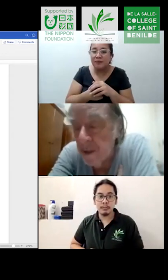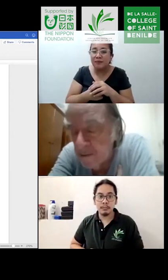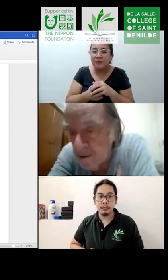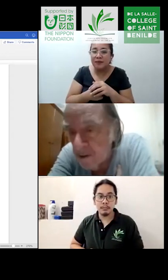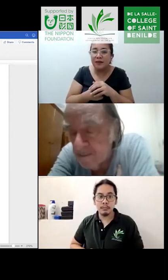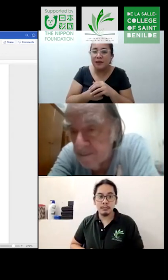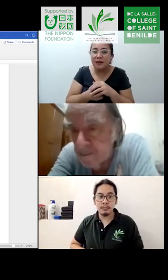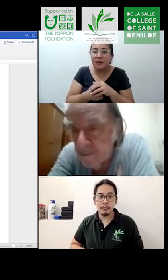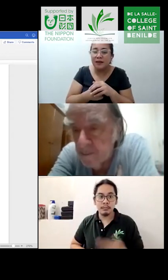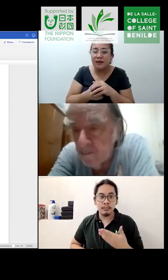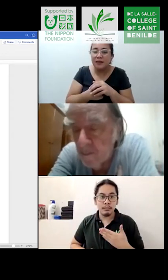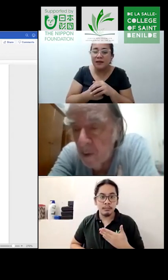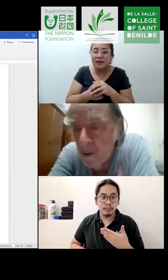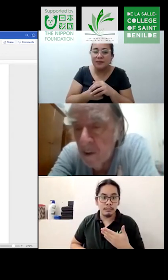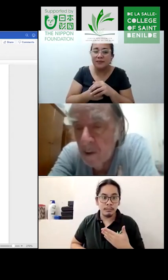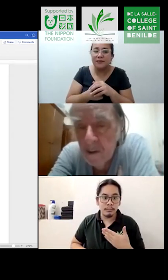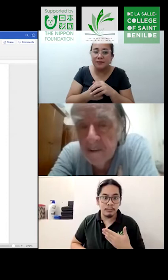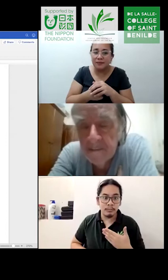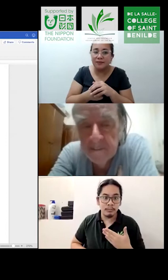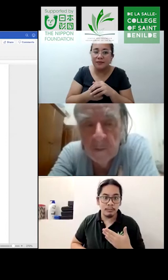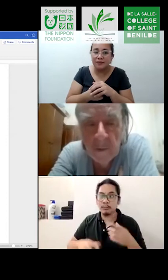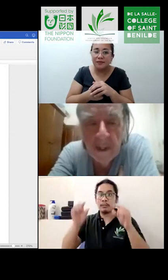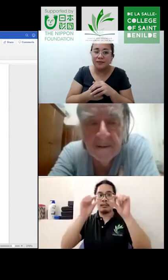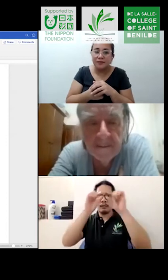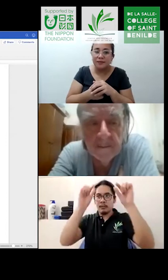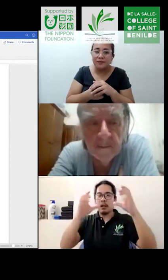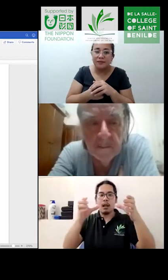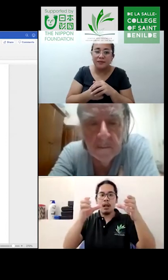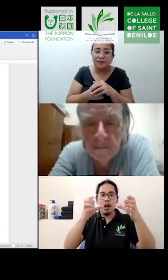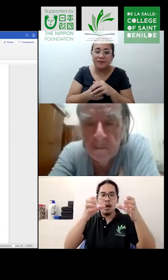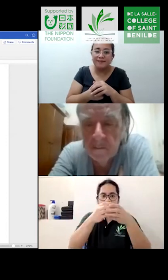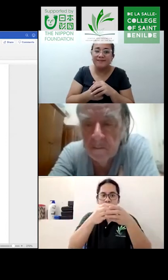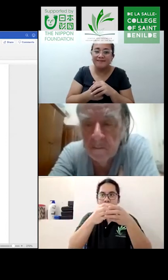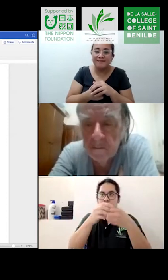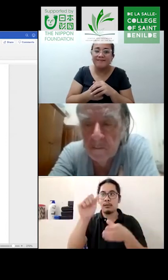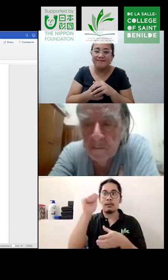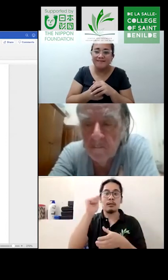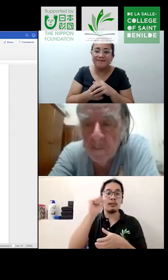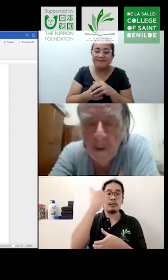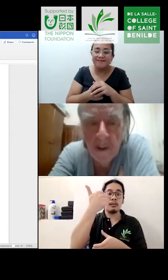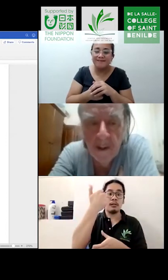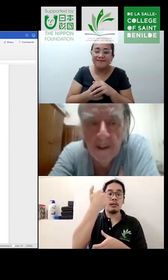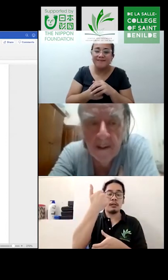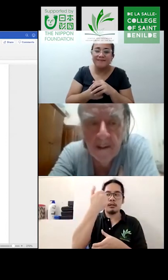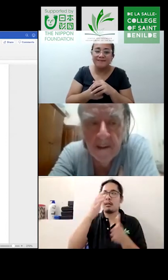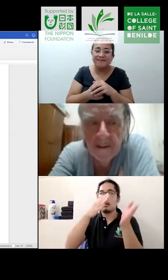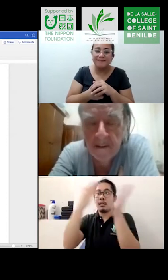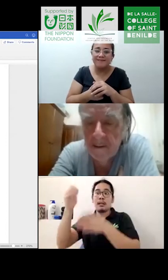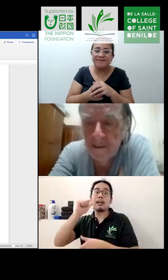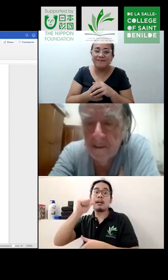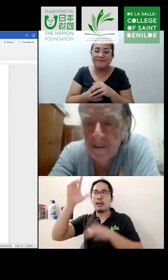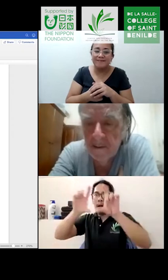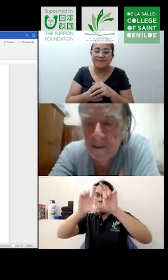I Go added the ahead. stroke. I added the stroke as well. If you can see Yeah. the format,